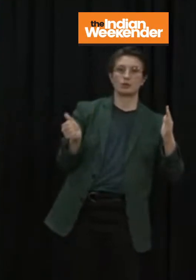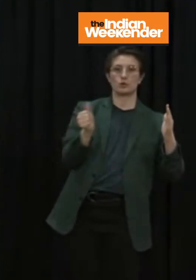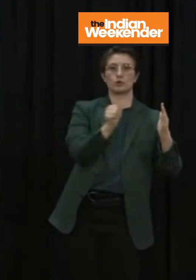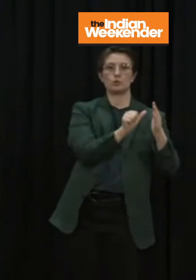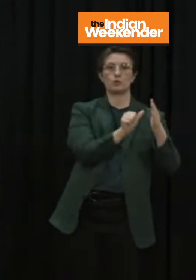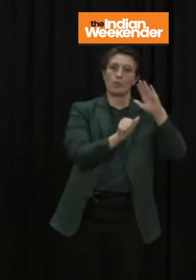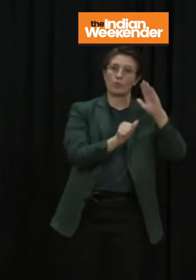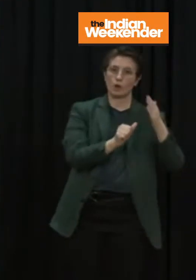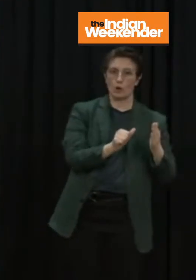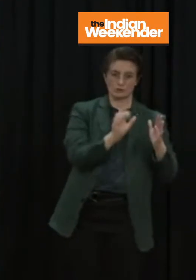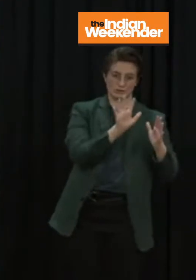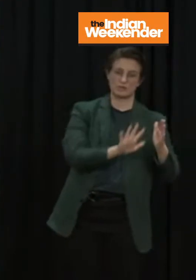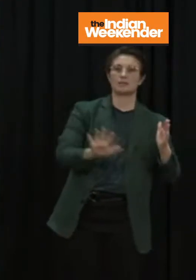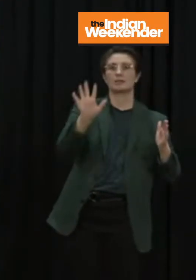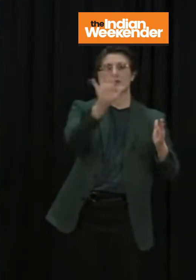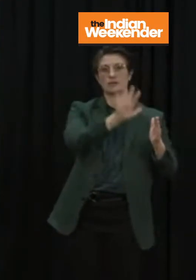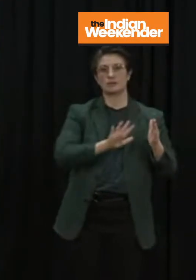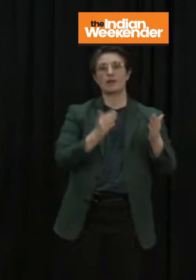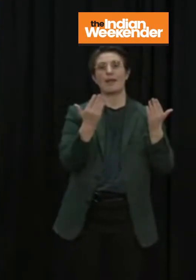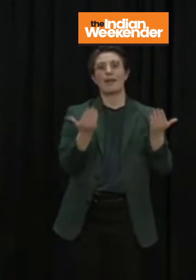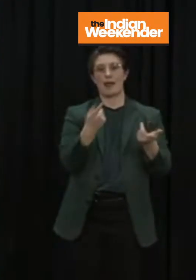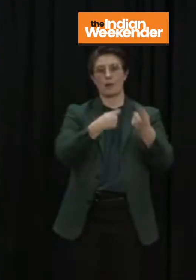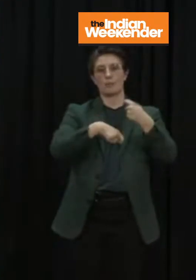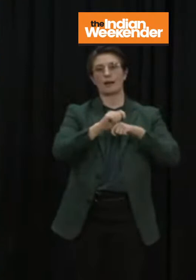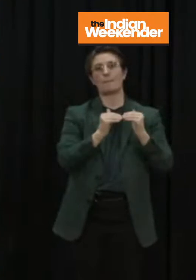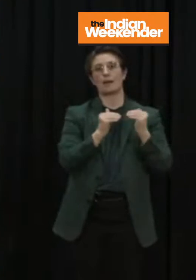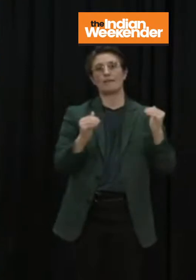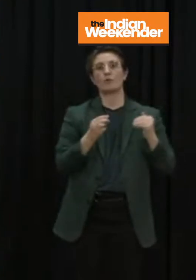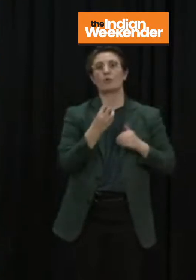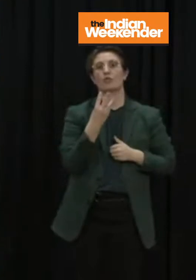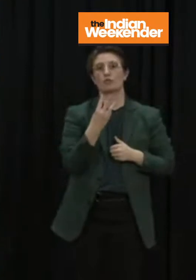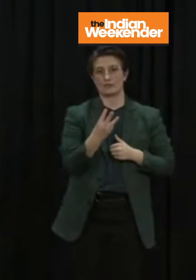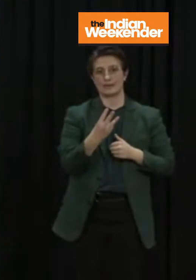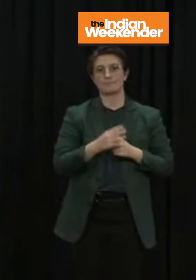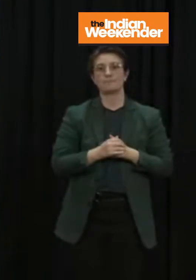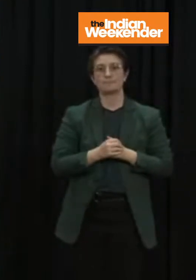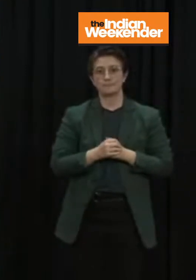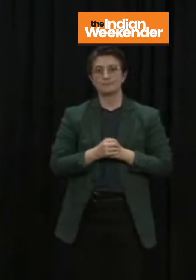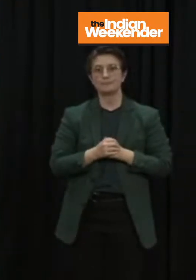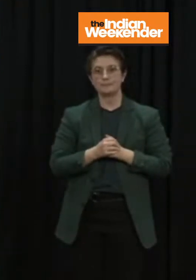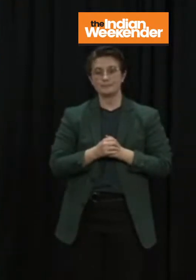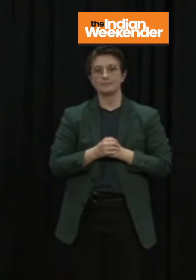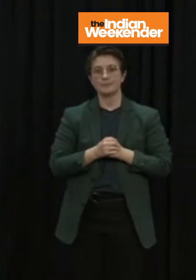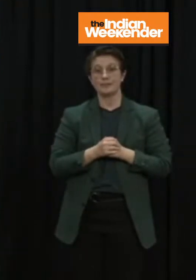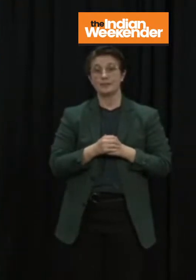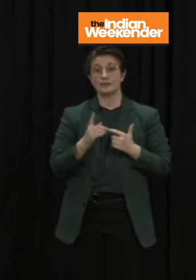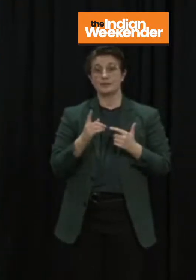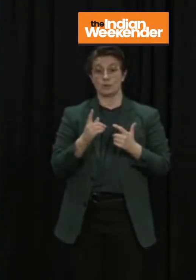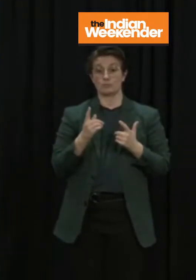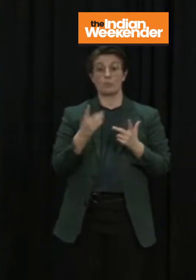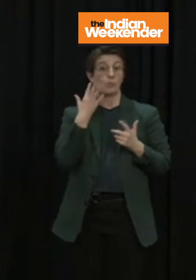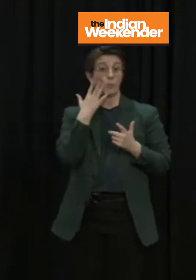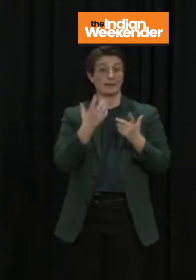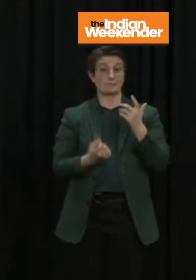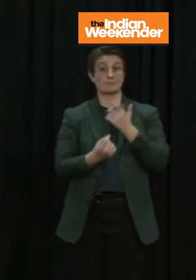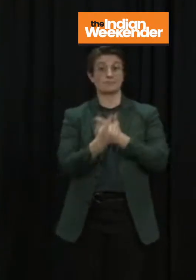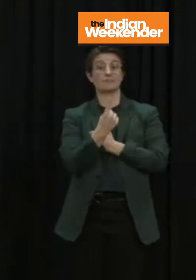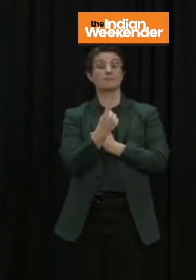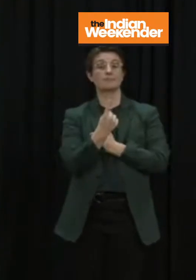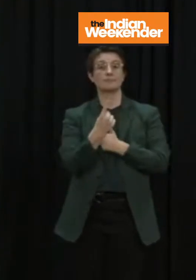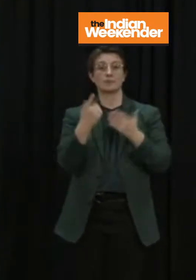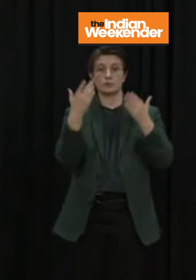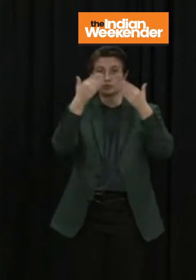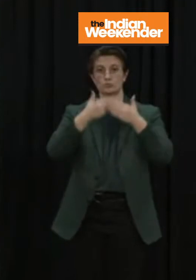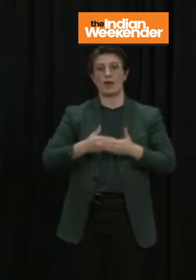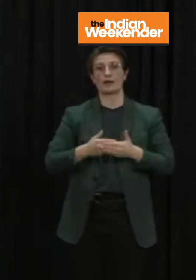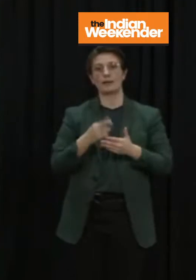very soon. These areas will now come under the same Alert Level 3 restrictions from 11:59 p.m. tonight as